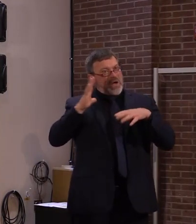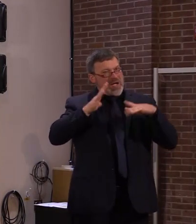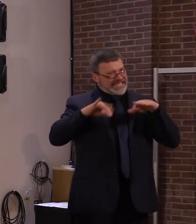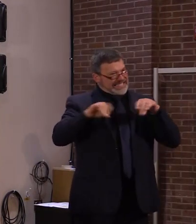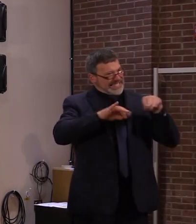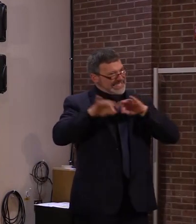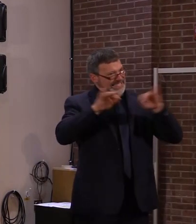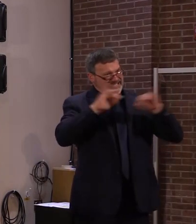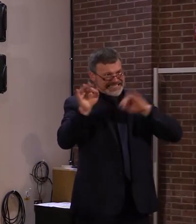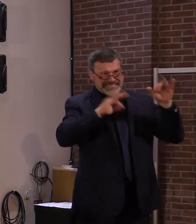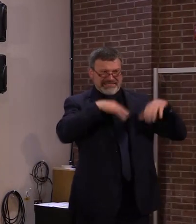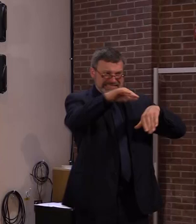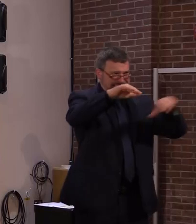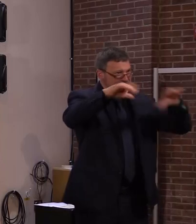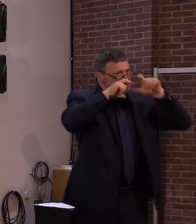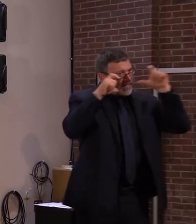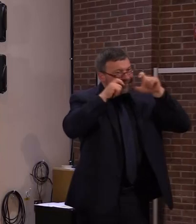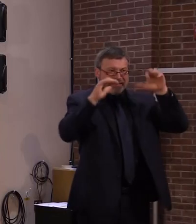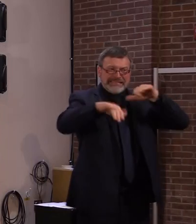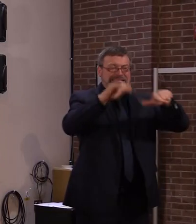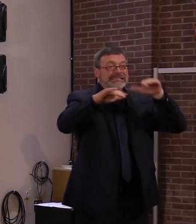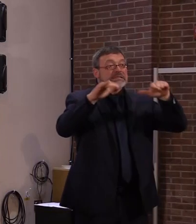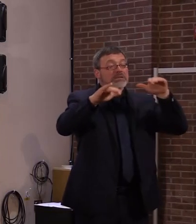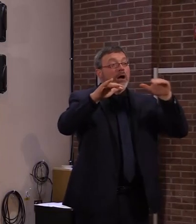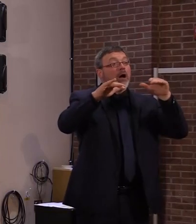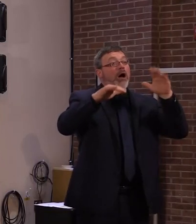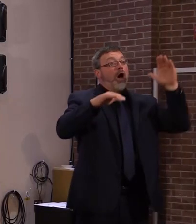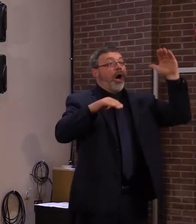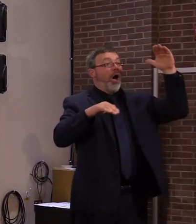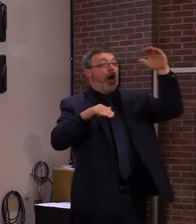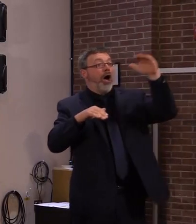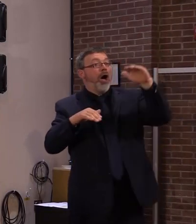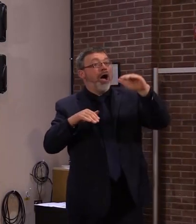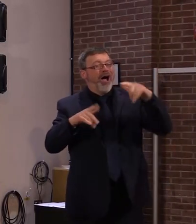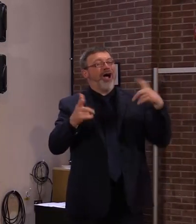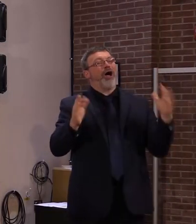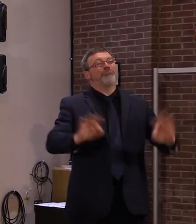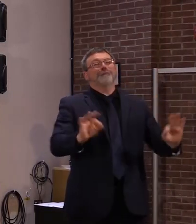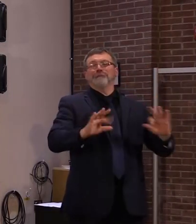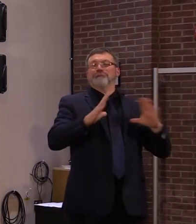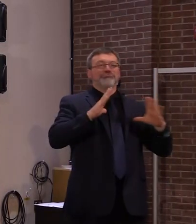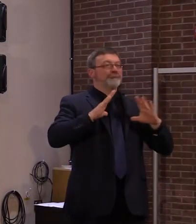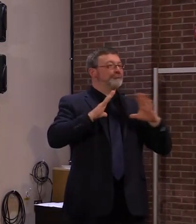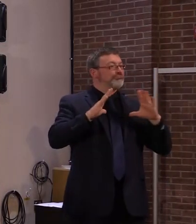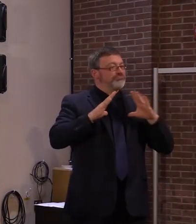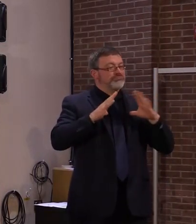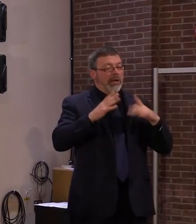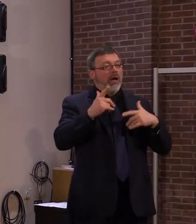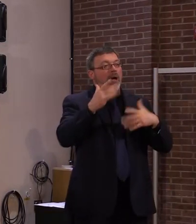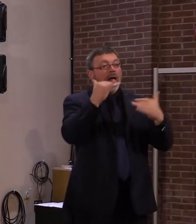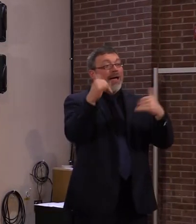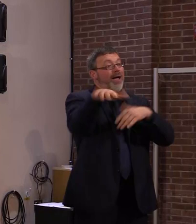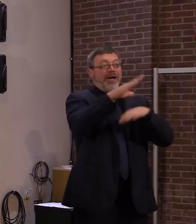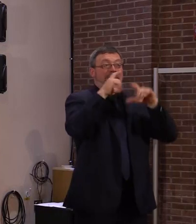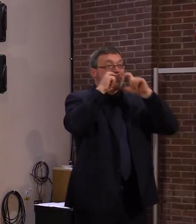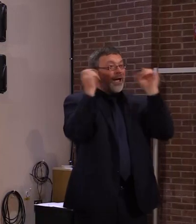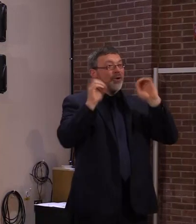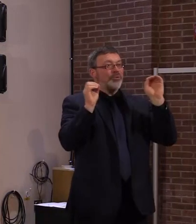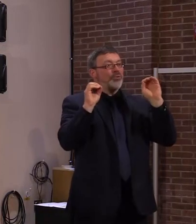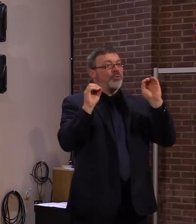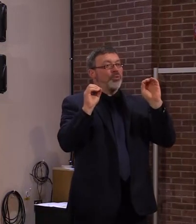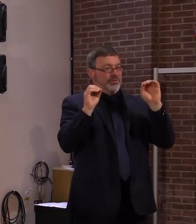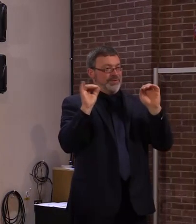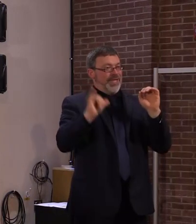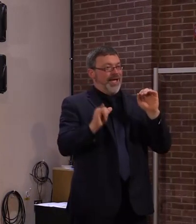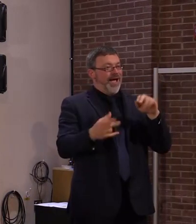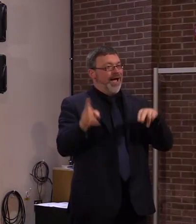that is leaving people even more vulnerable to the virus right now. Even though we have a relatively small percentage of